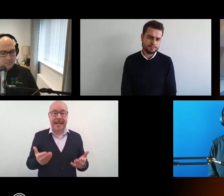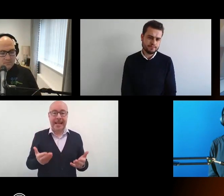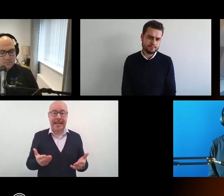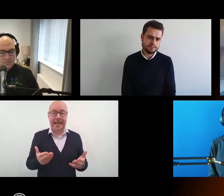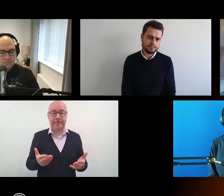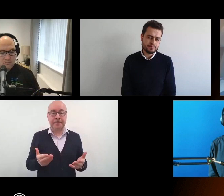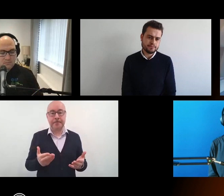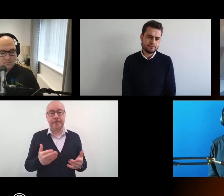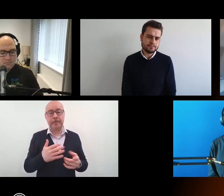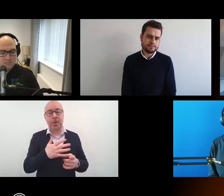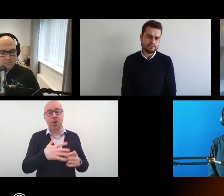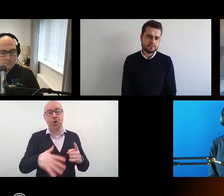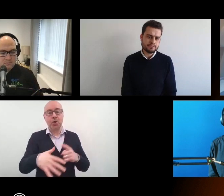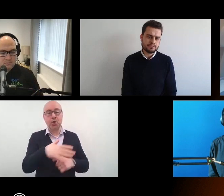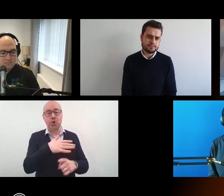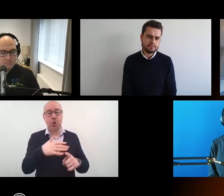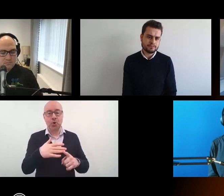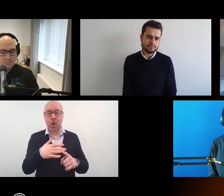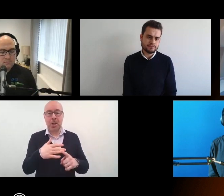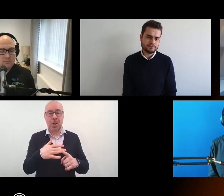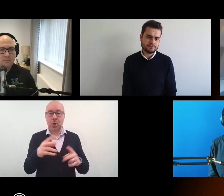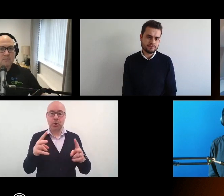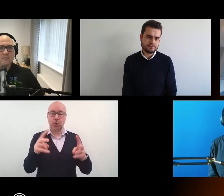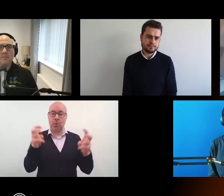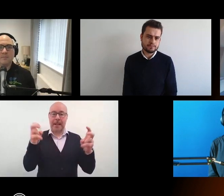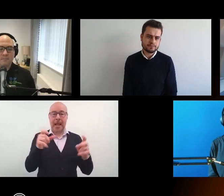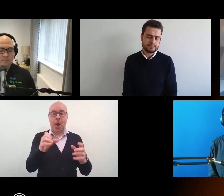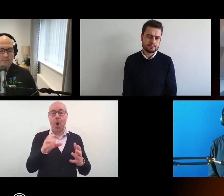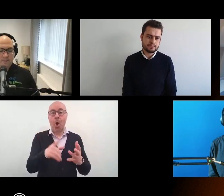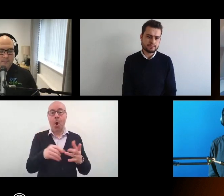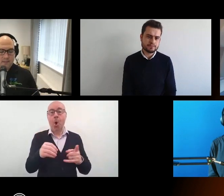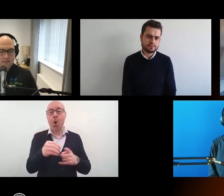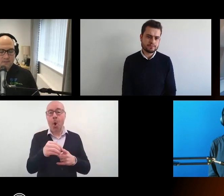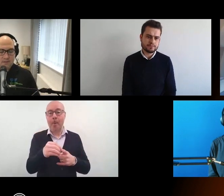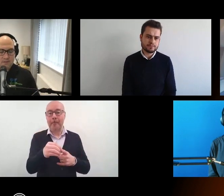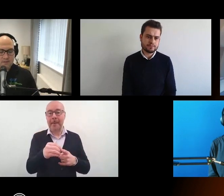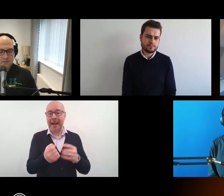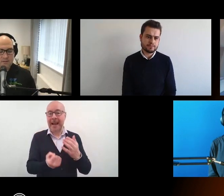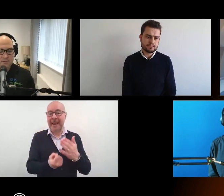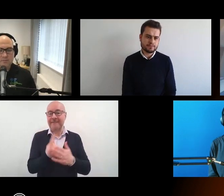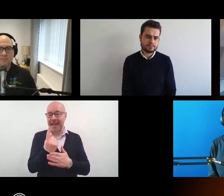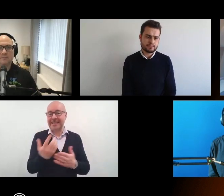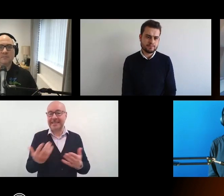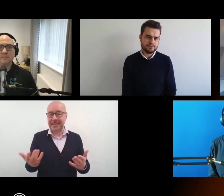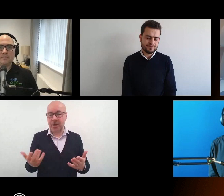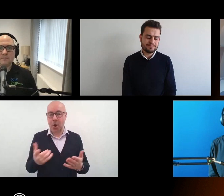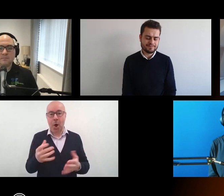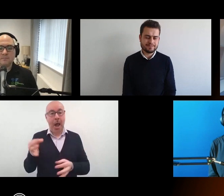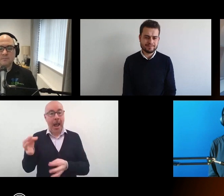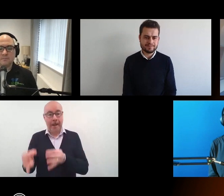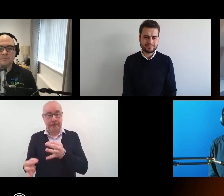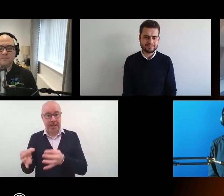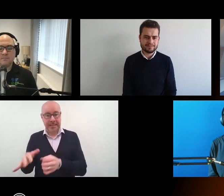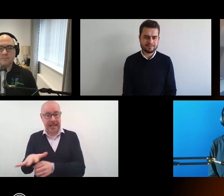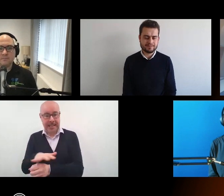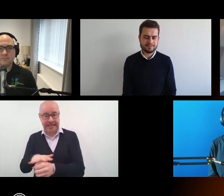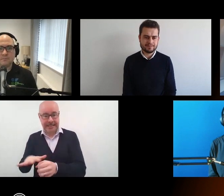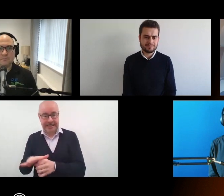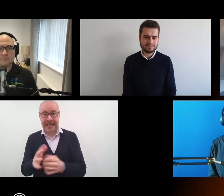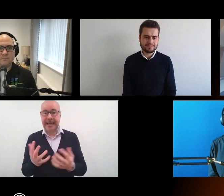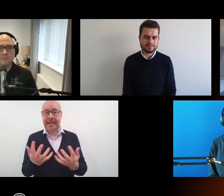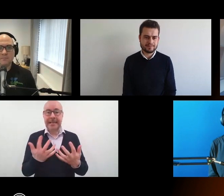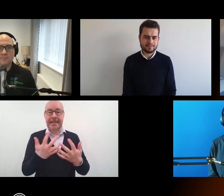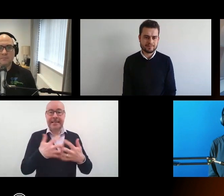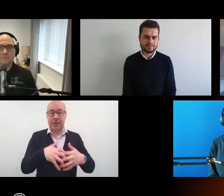of the COP events, whether it be in a political setting, technology event, charity